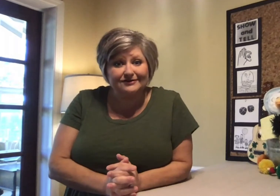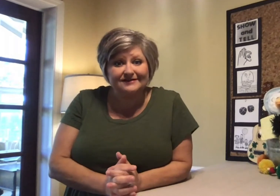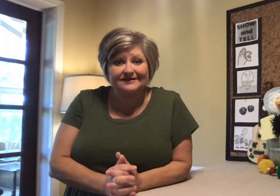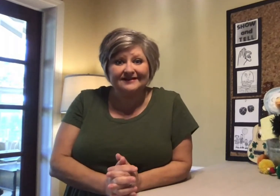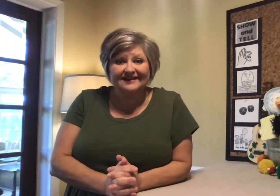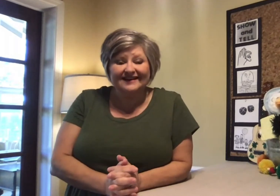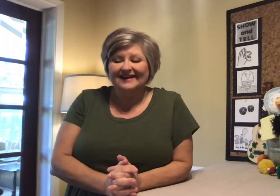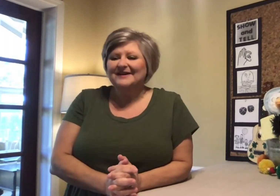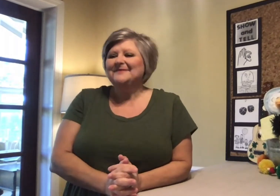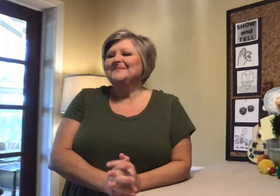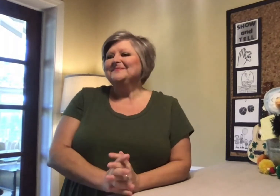words.